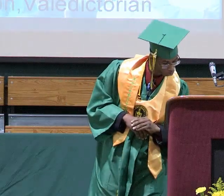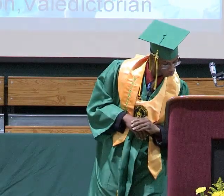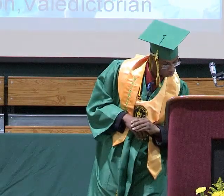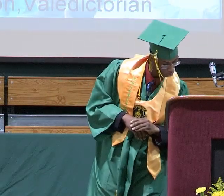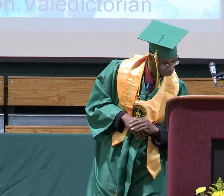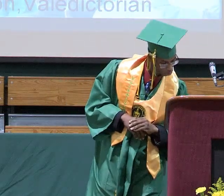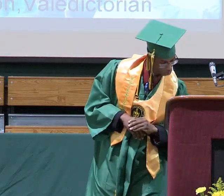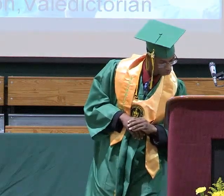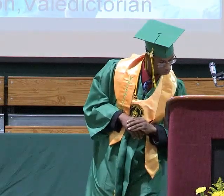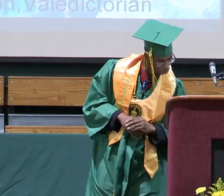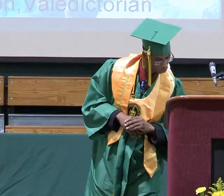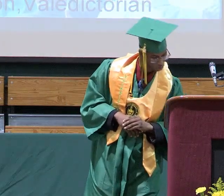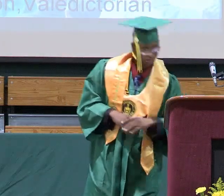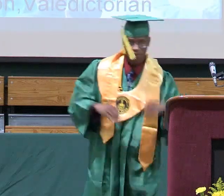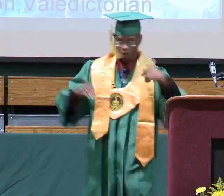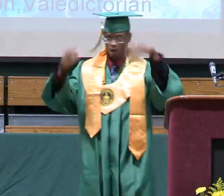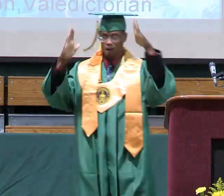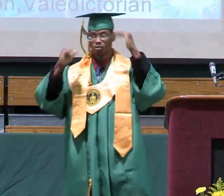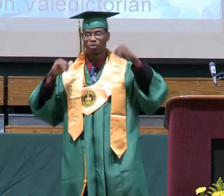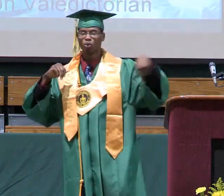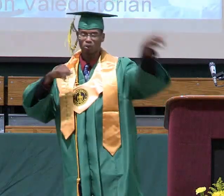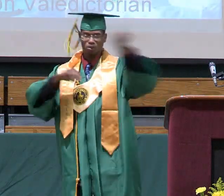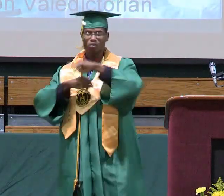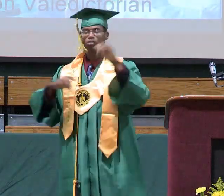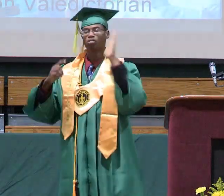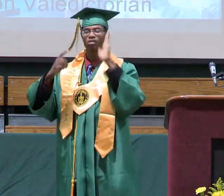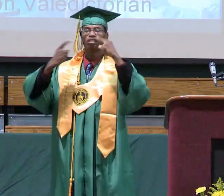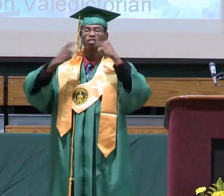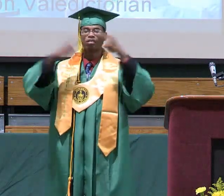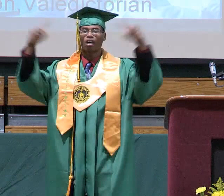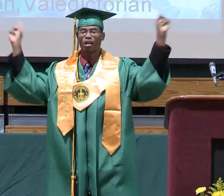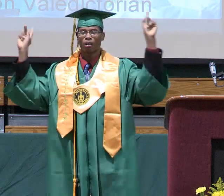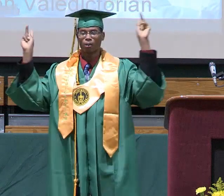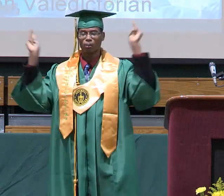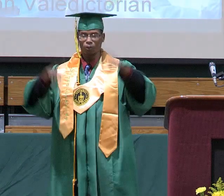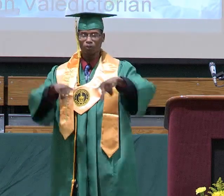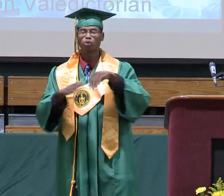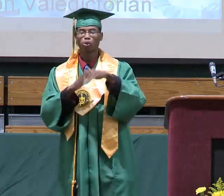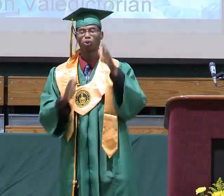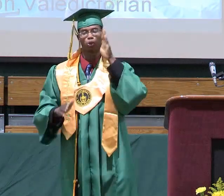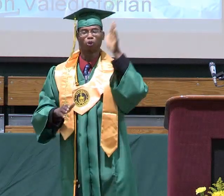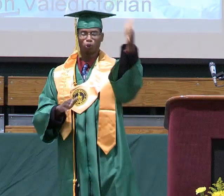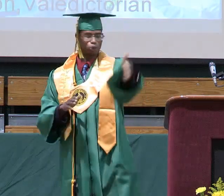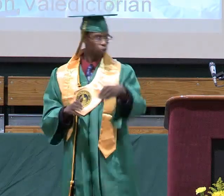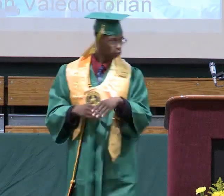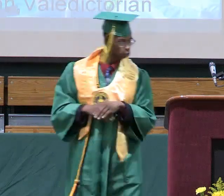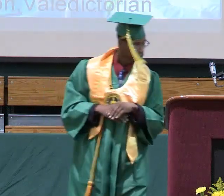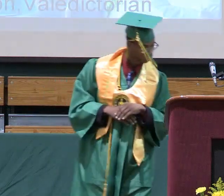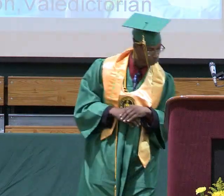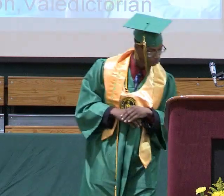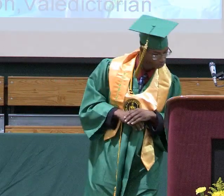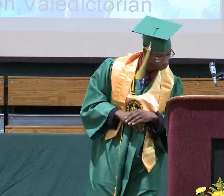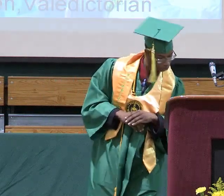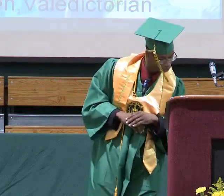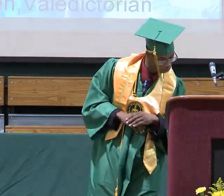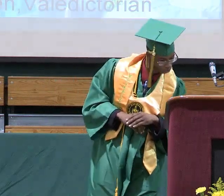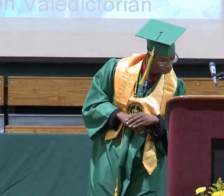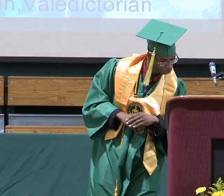That goes the same toward your teachers and towards each other. And I hope all of you will be successful. I know that you can be successful in